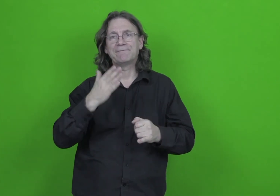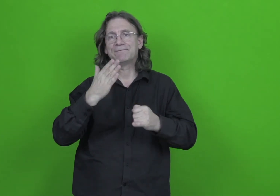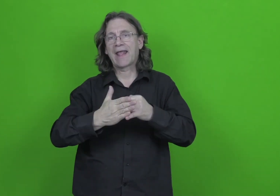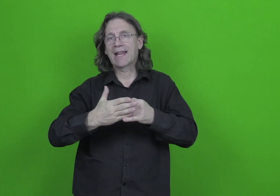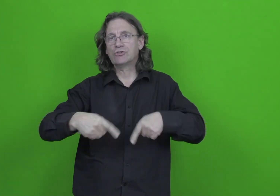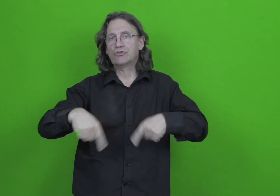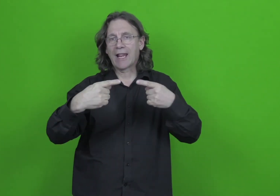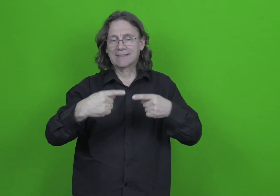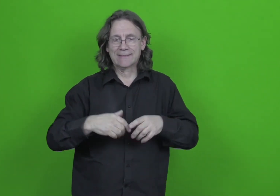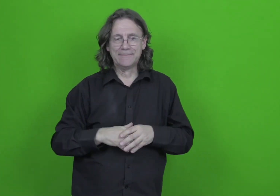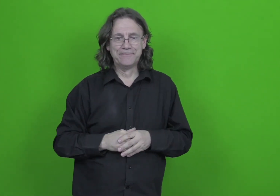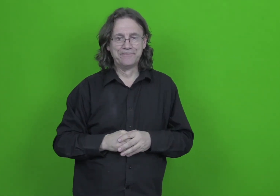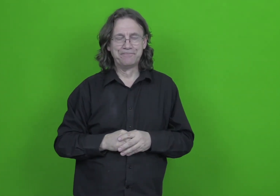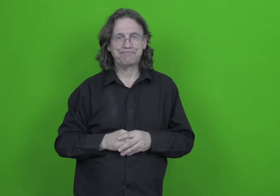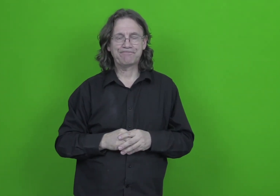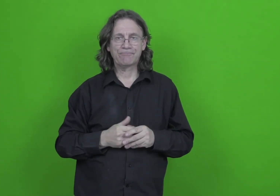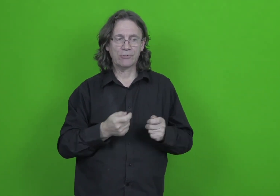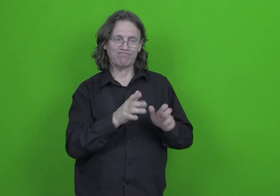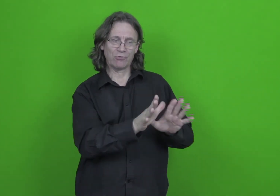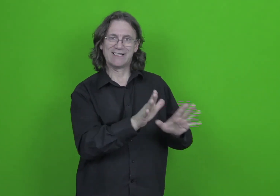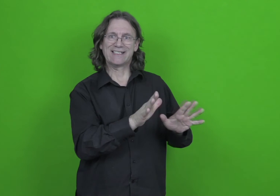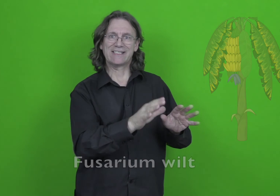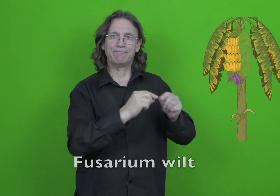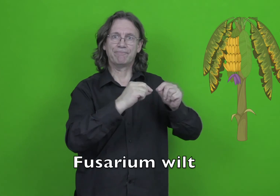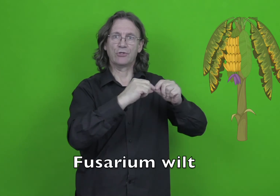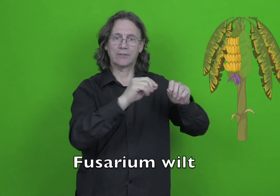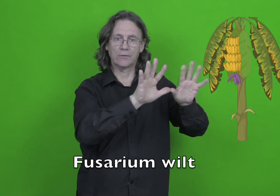The final challenge in controlling Fusarium wilt